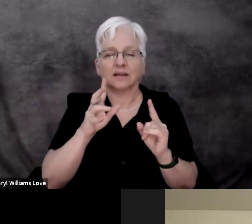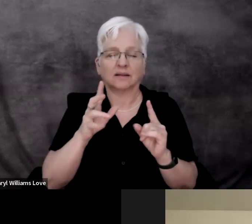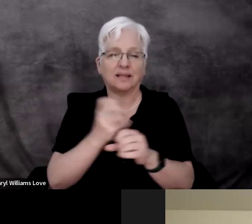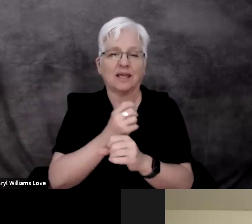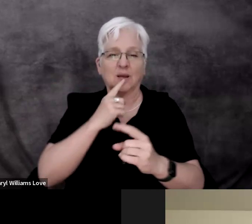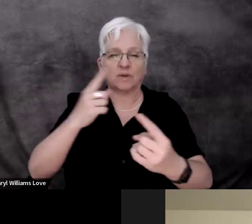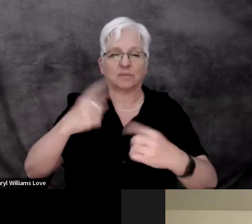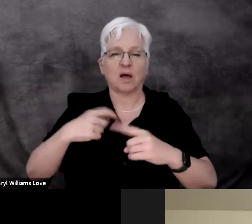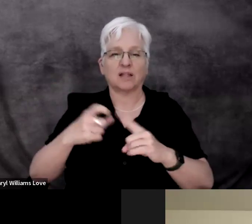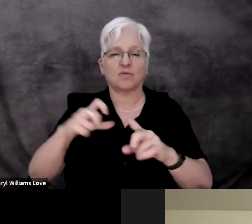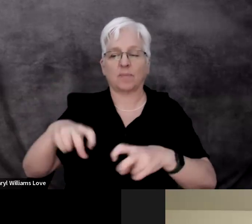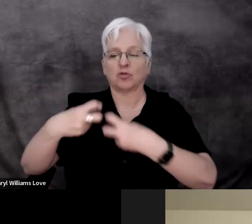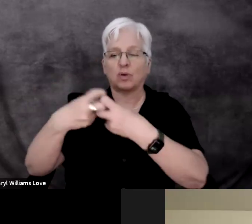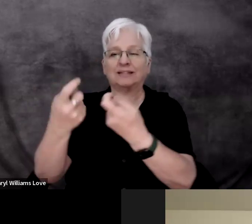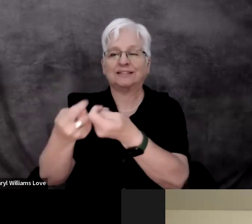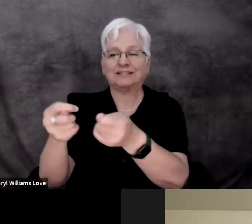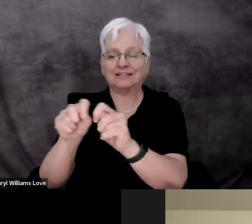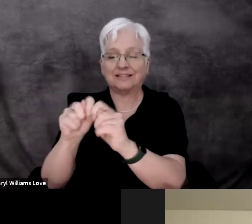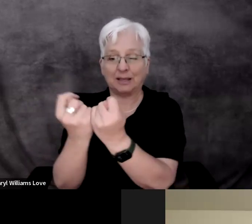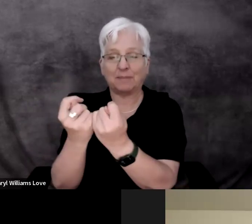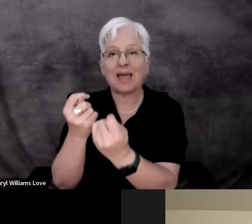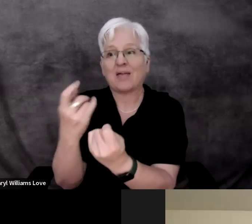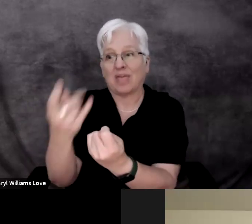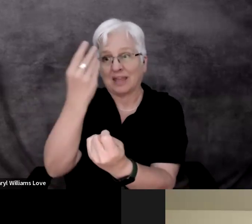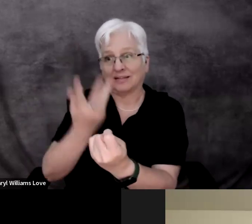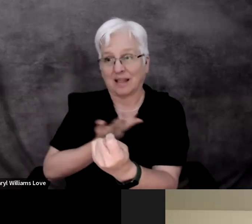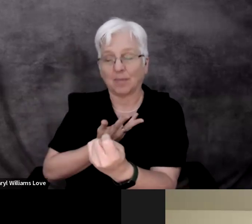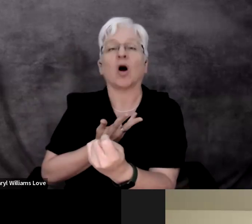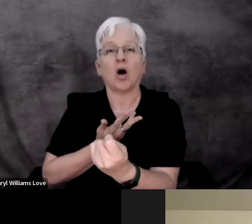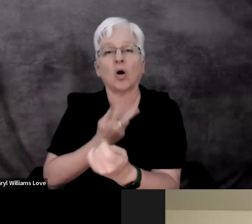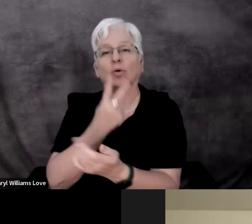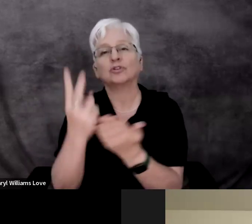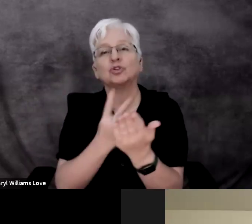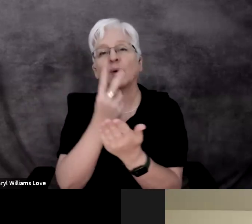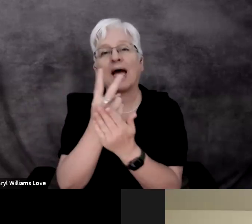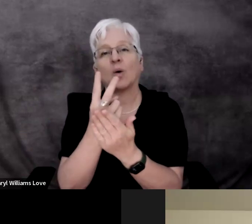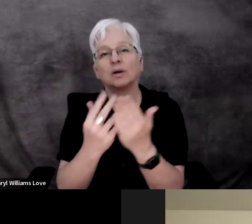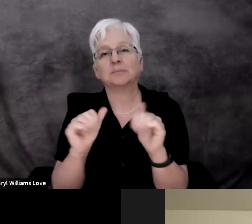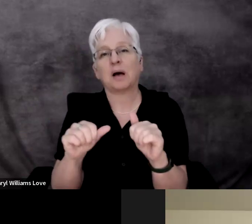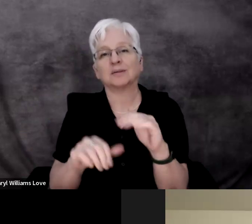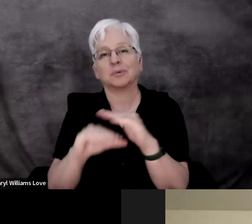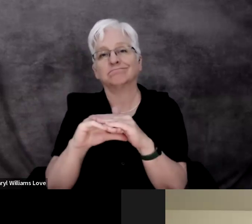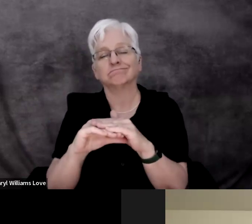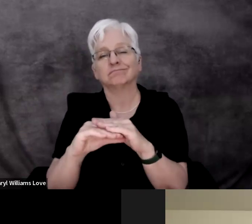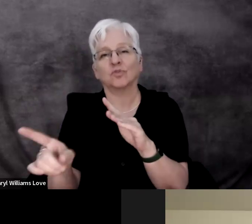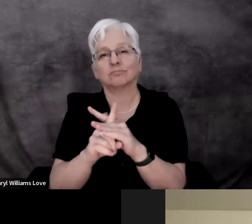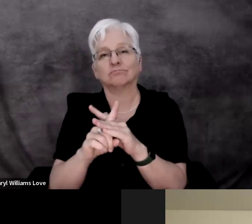to then be told it can take up to 2 hours for in-person response, or sometimes even longer than that. So you're looking at